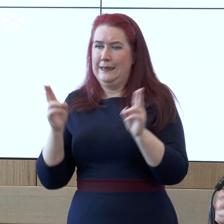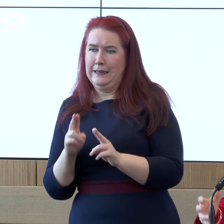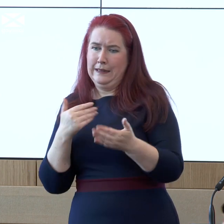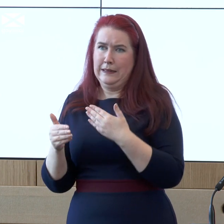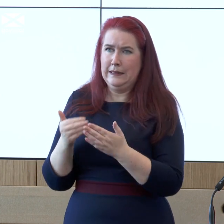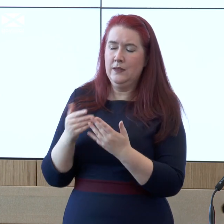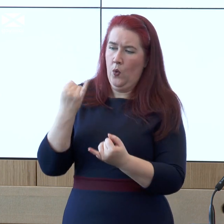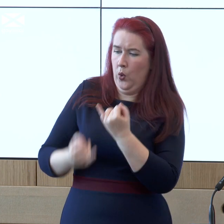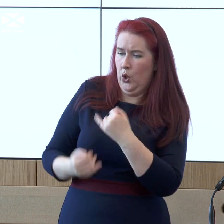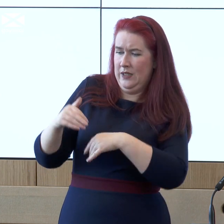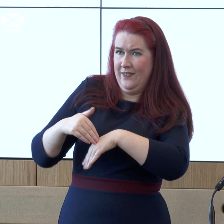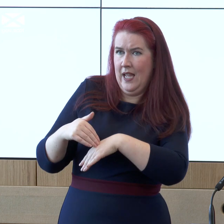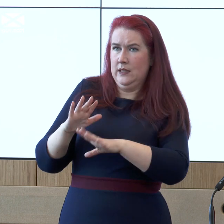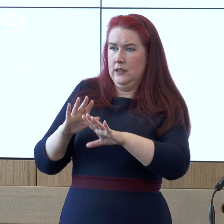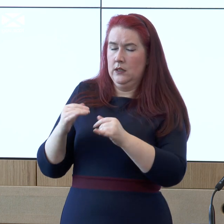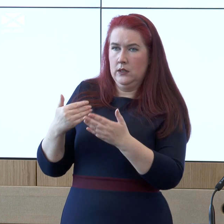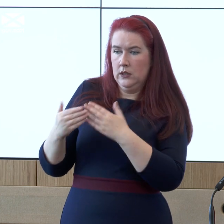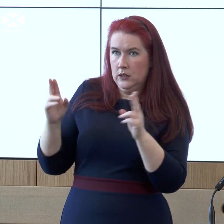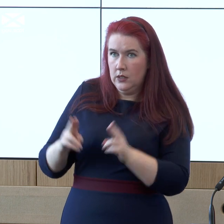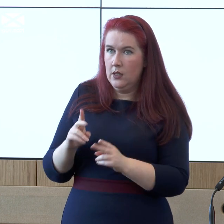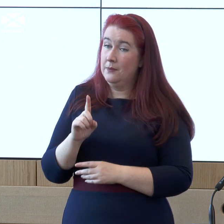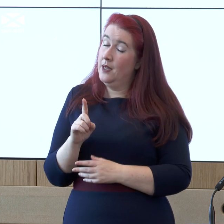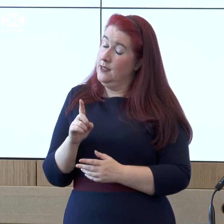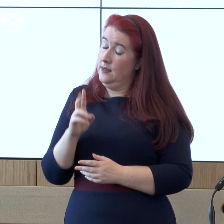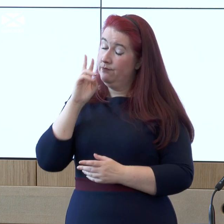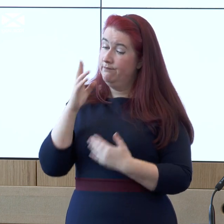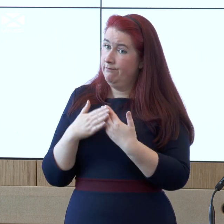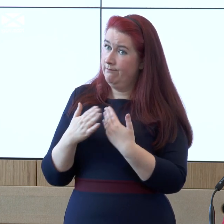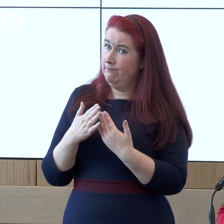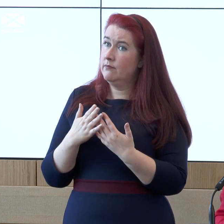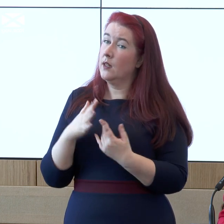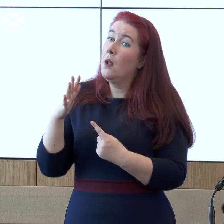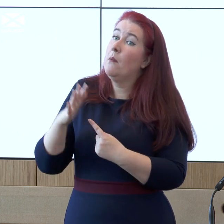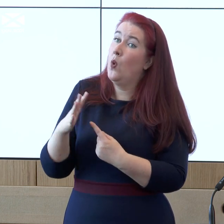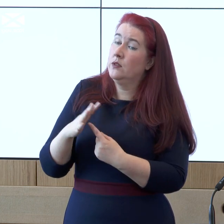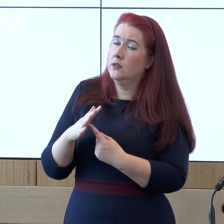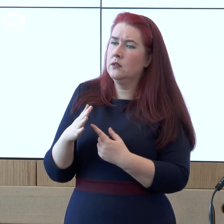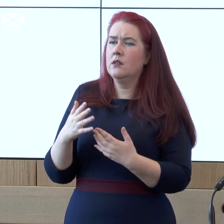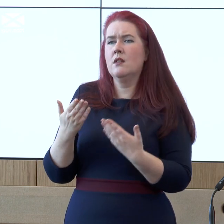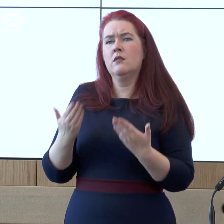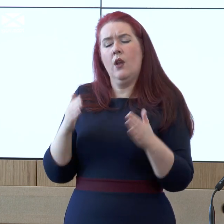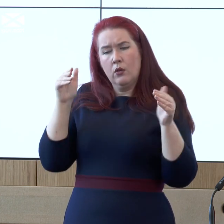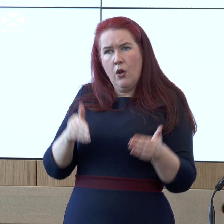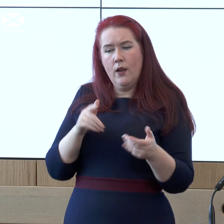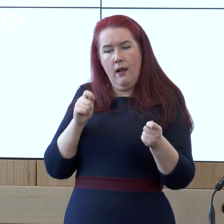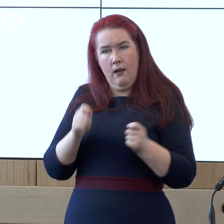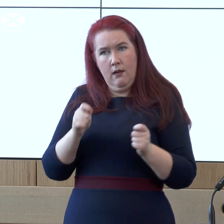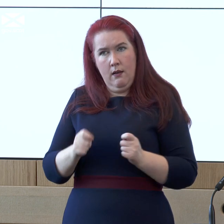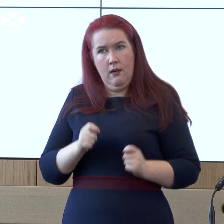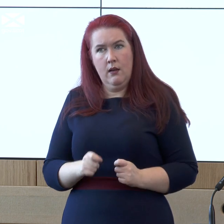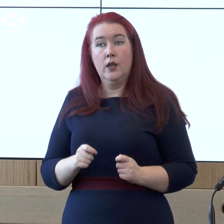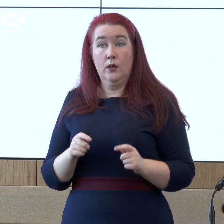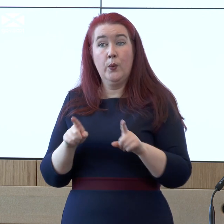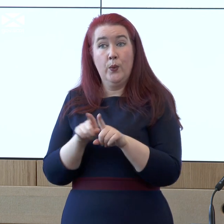the worst impacts of the crisis. Increasingly and importantly, there is now a focus on adaptation too, on ensuring